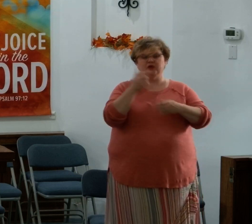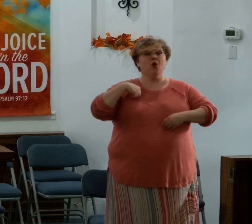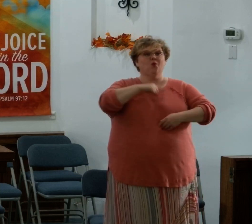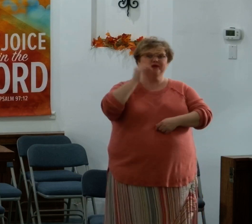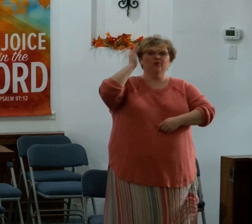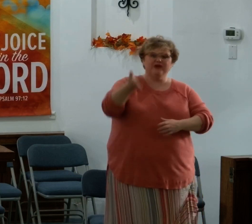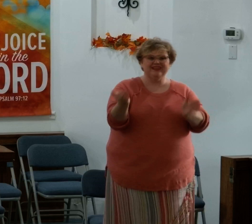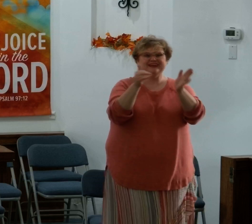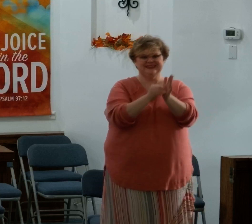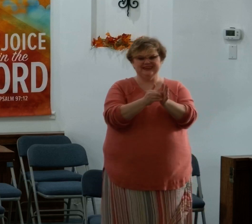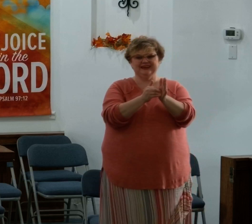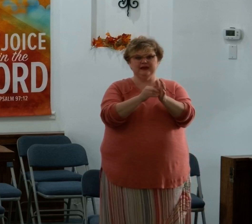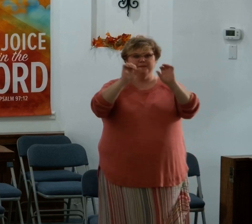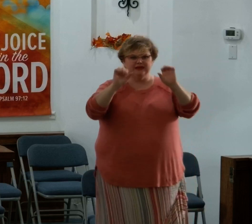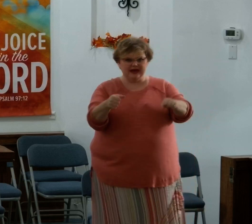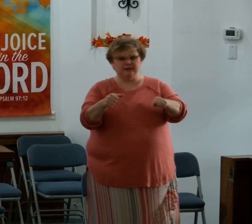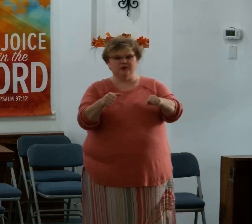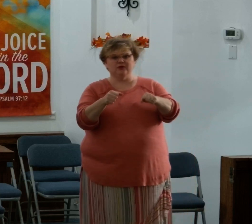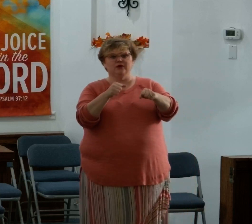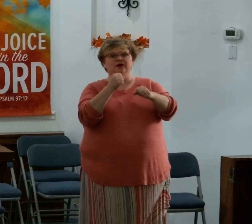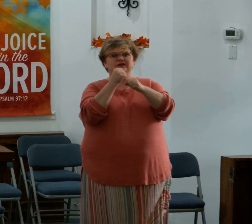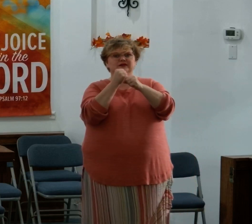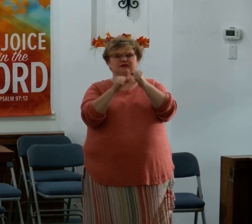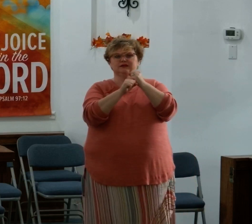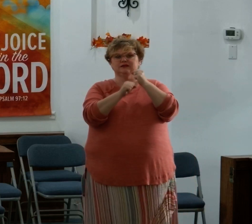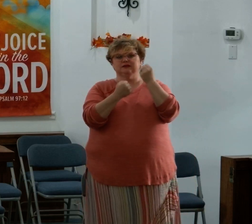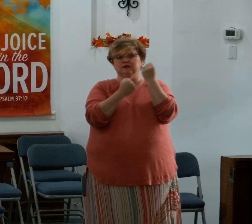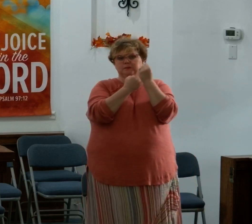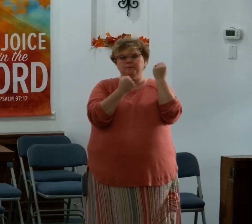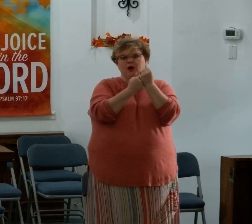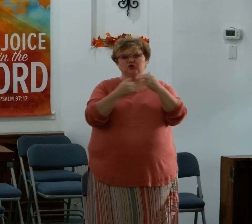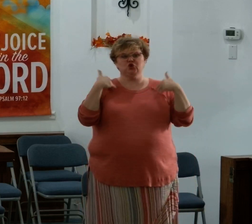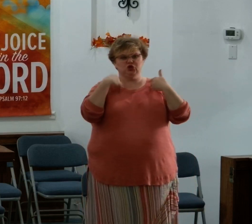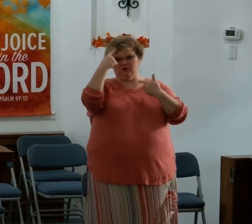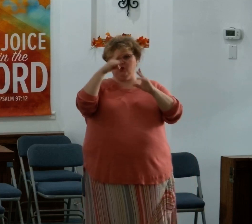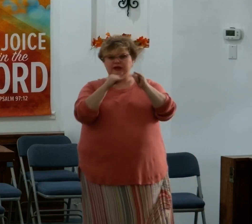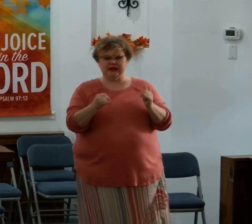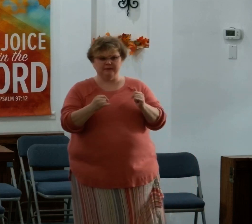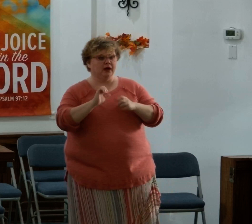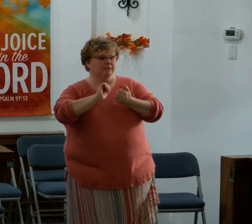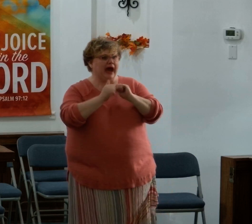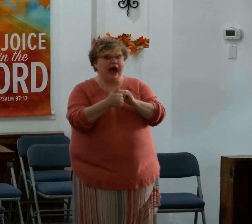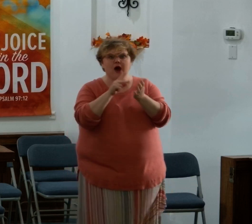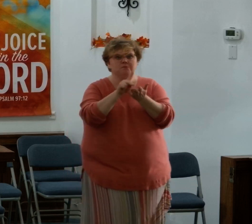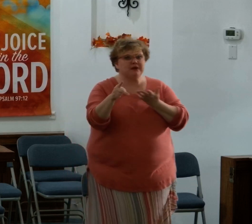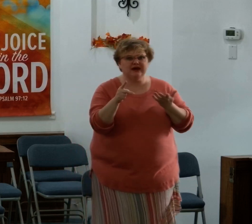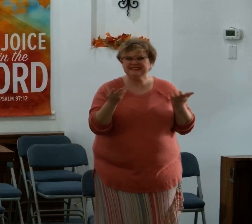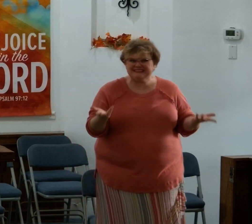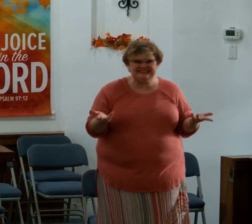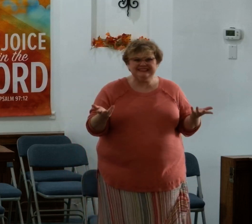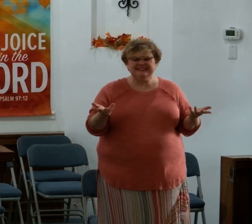again get to sponsor a youth for camp and shape that life for Jesus. But how are you going to pay for all that?